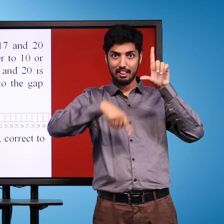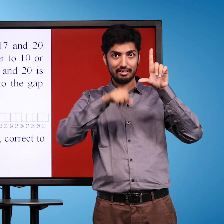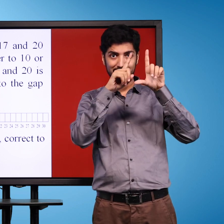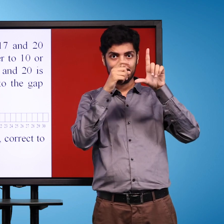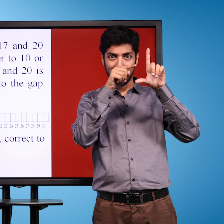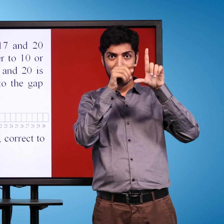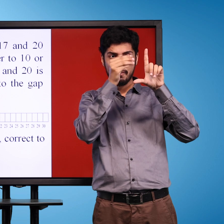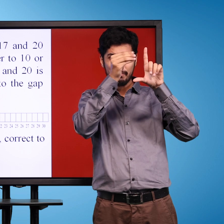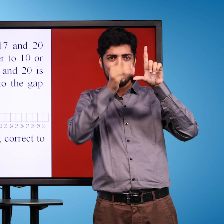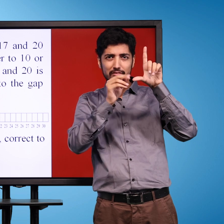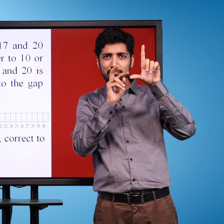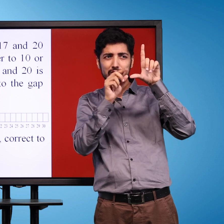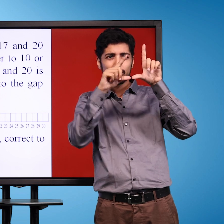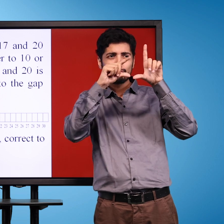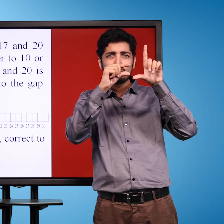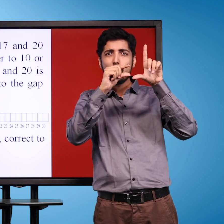17 and 10.